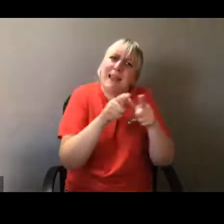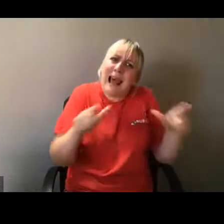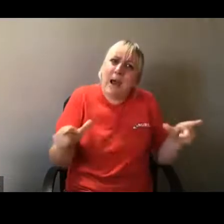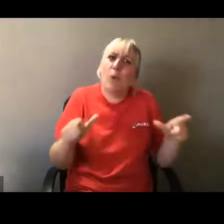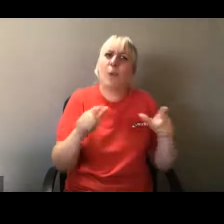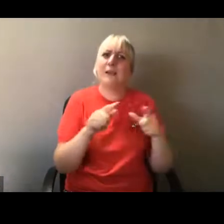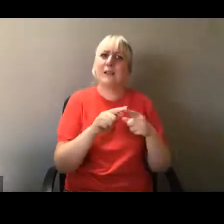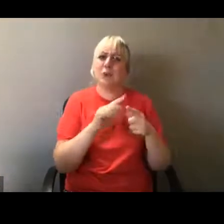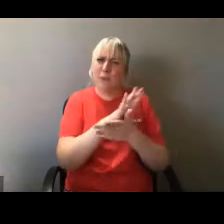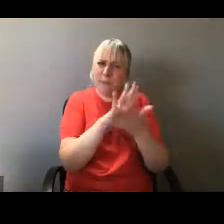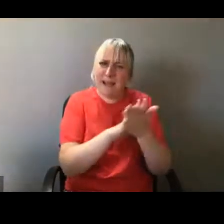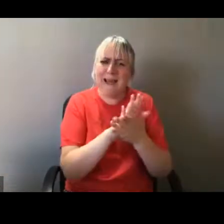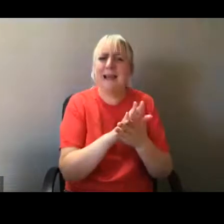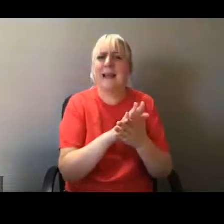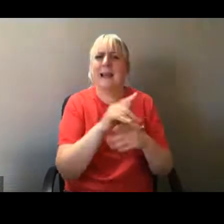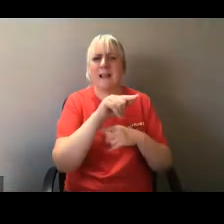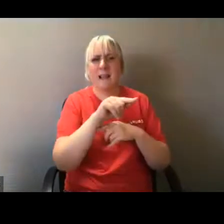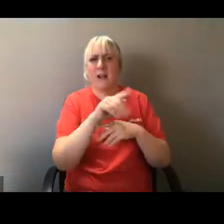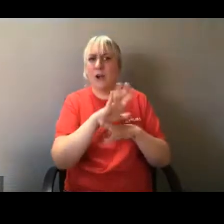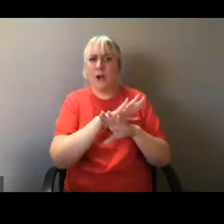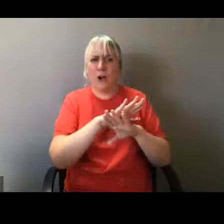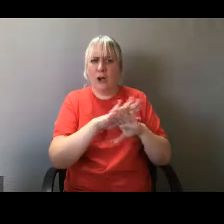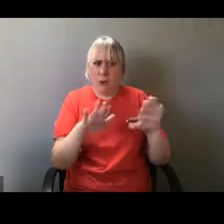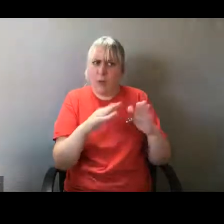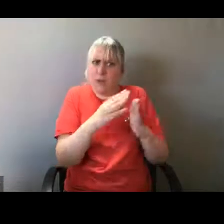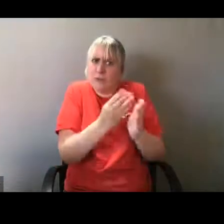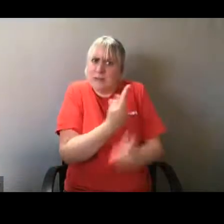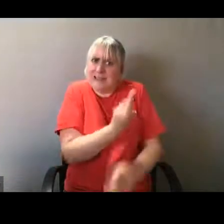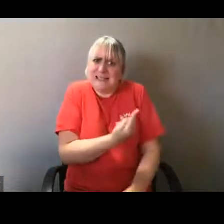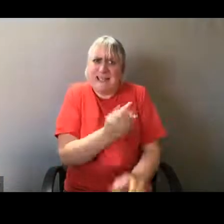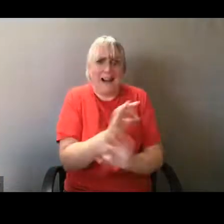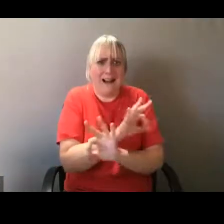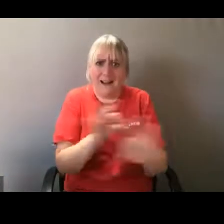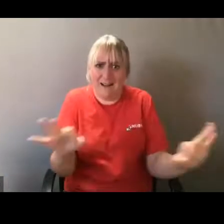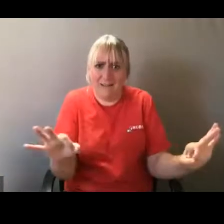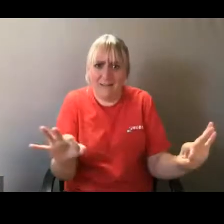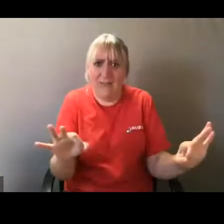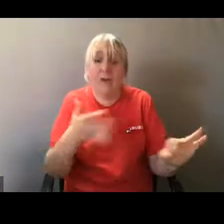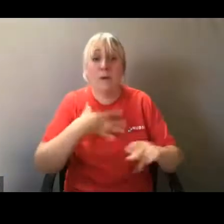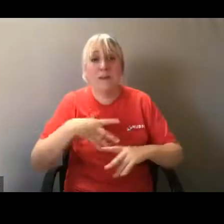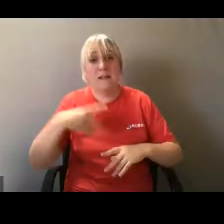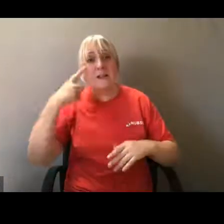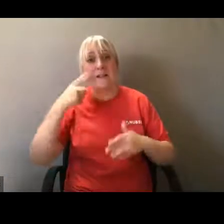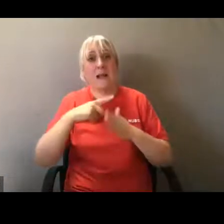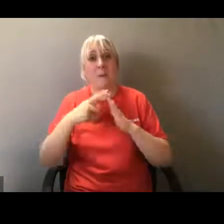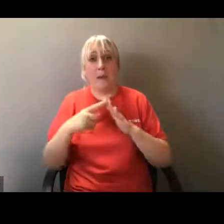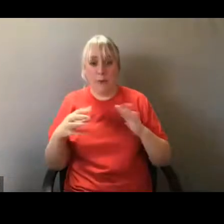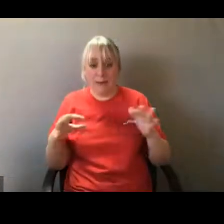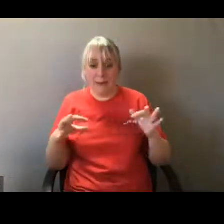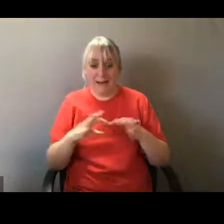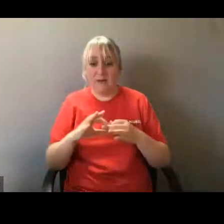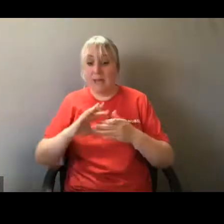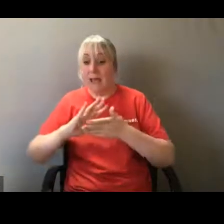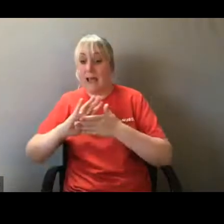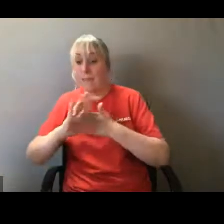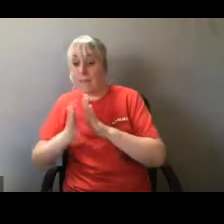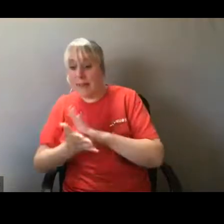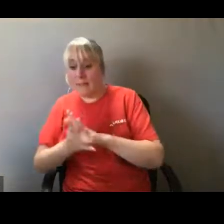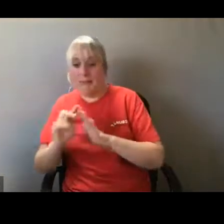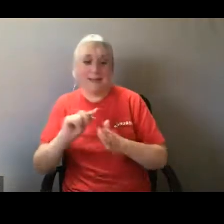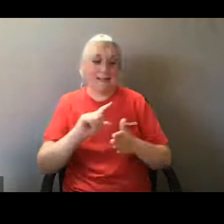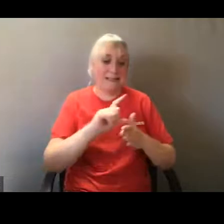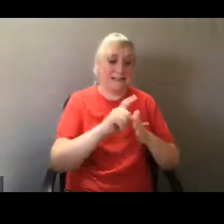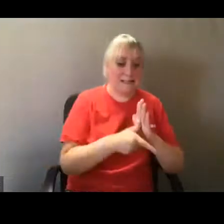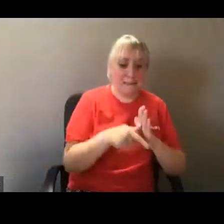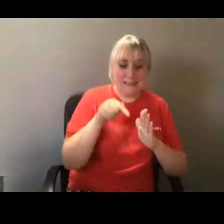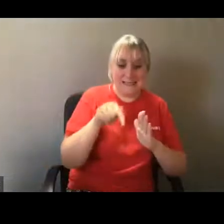principles. I'm talking especially about the distinction between impairment and disability. In our research, we explored this distinction